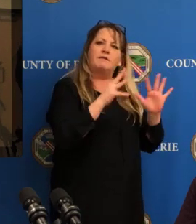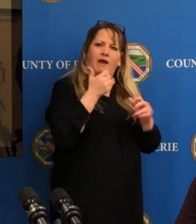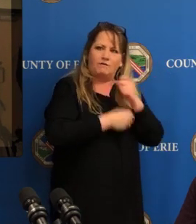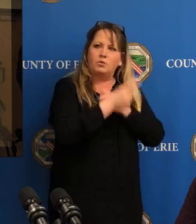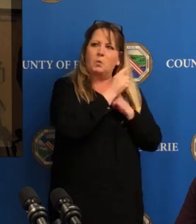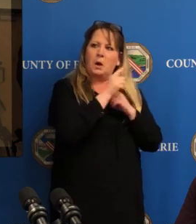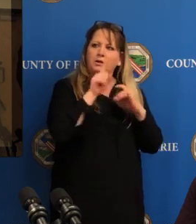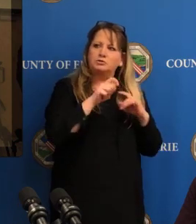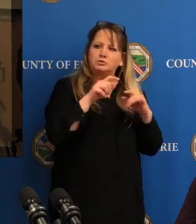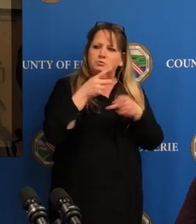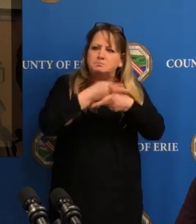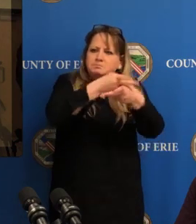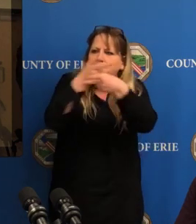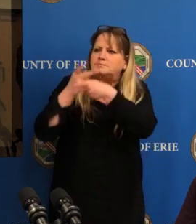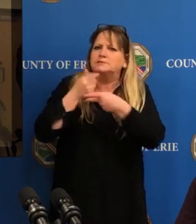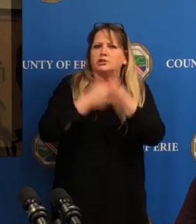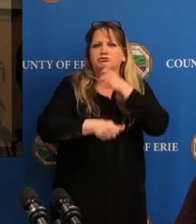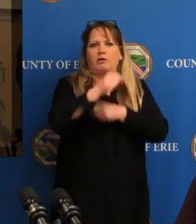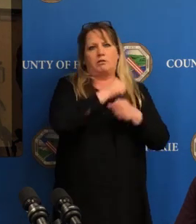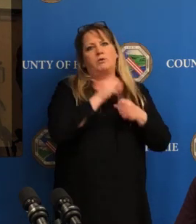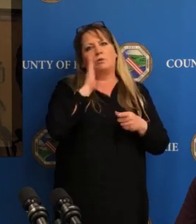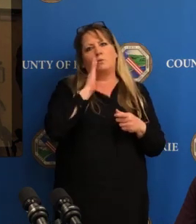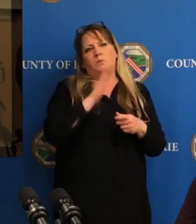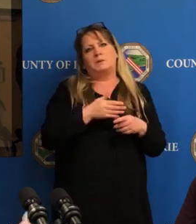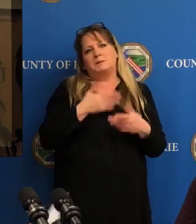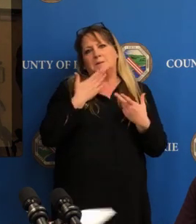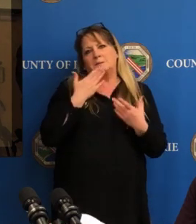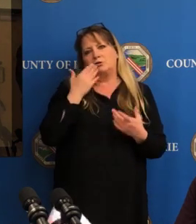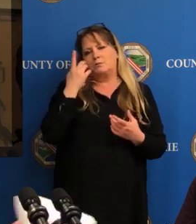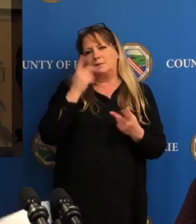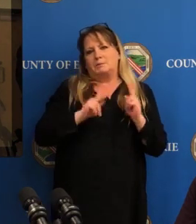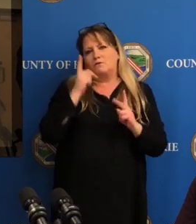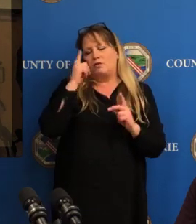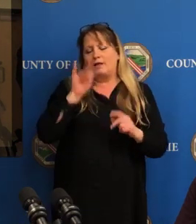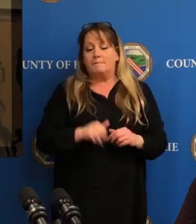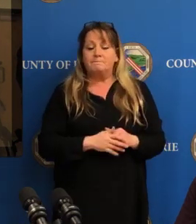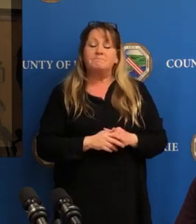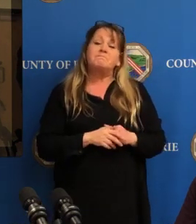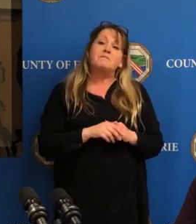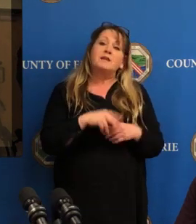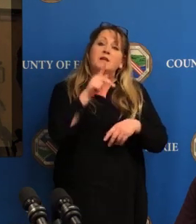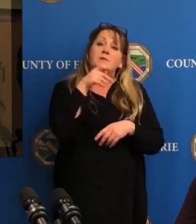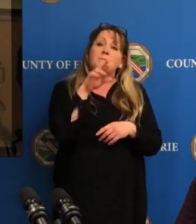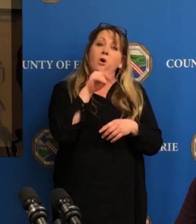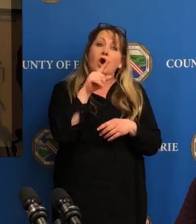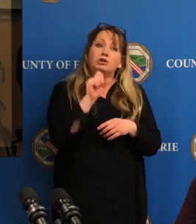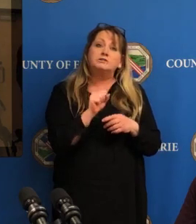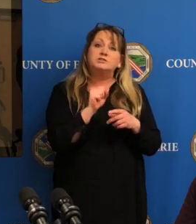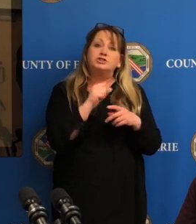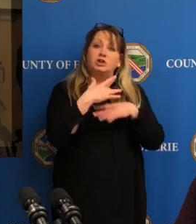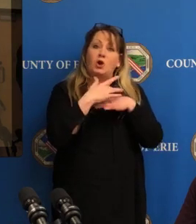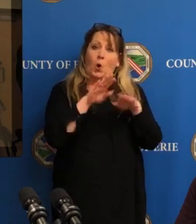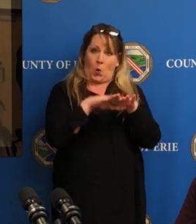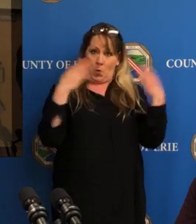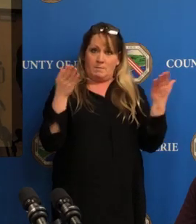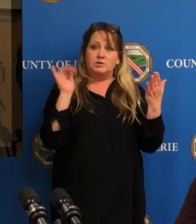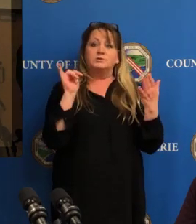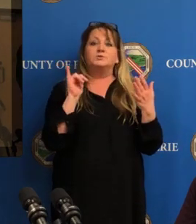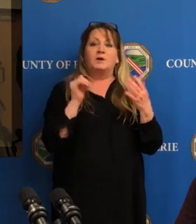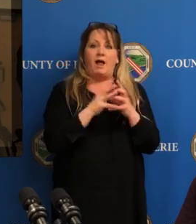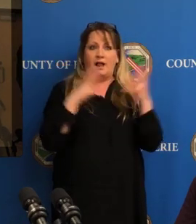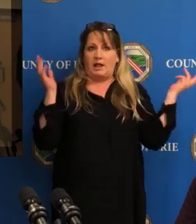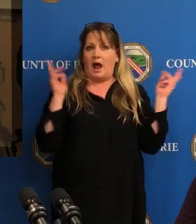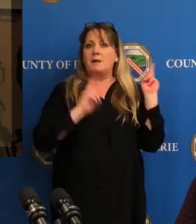we do that, we will be better for it. Our Erie County parks are open. Once again, we've had a lot